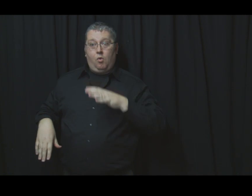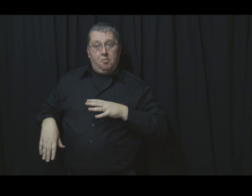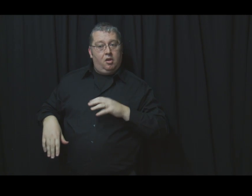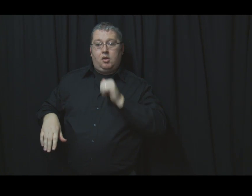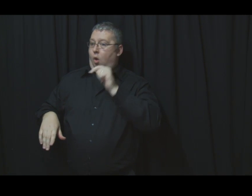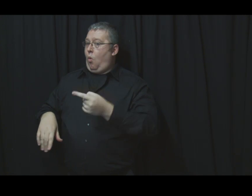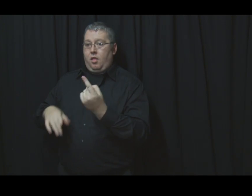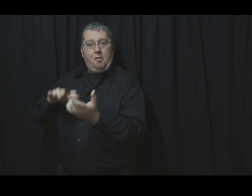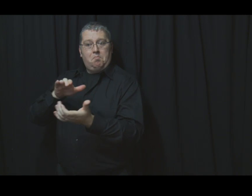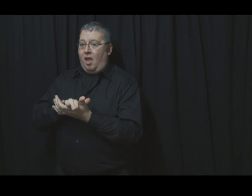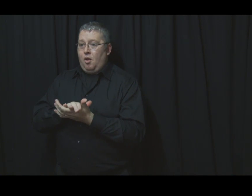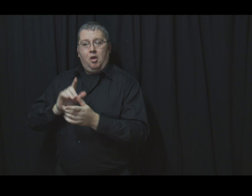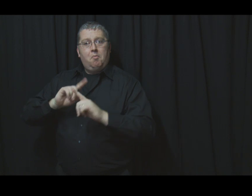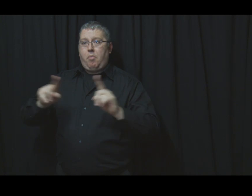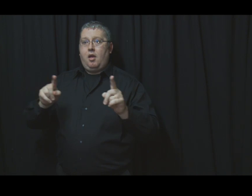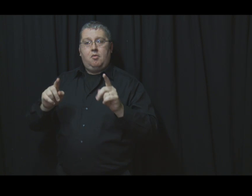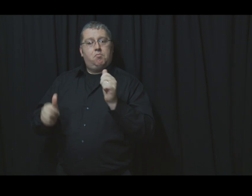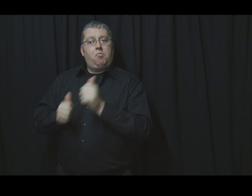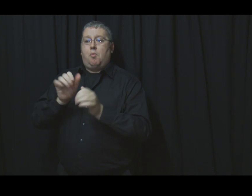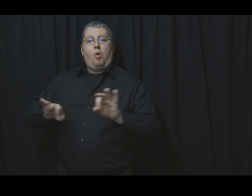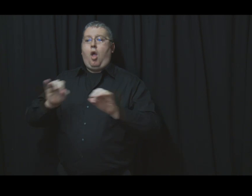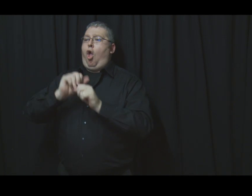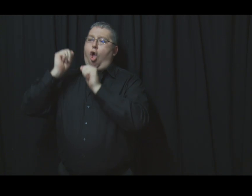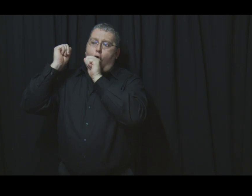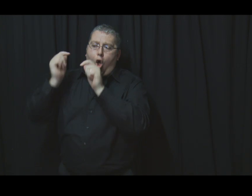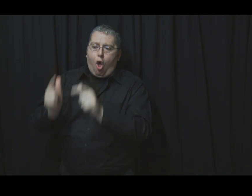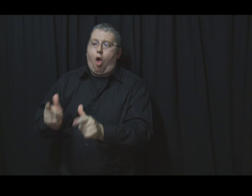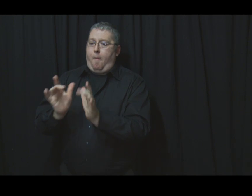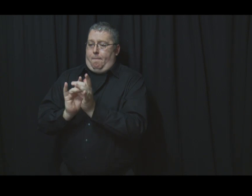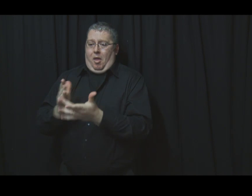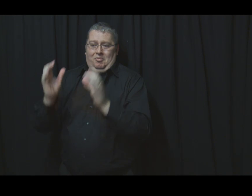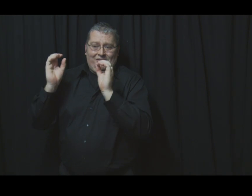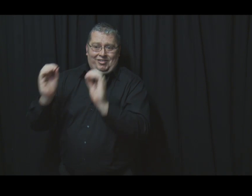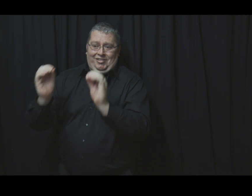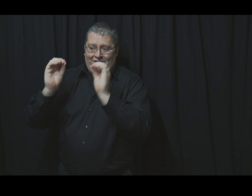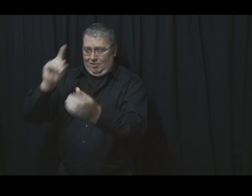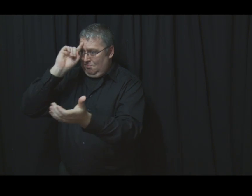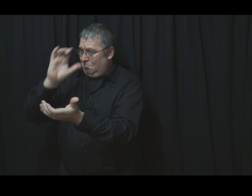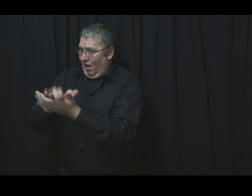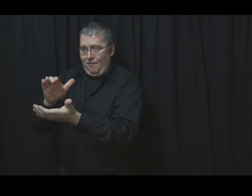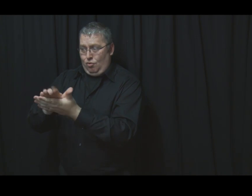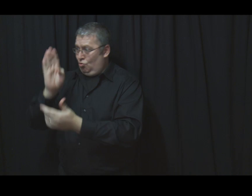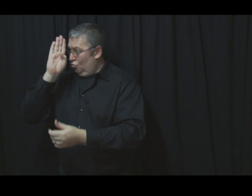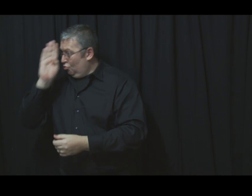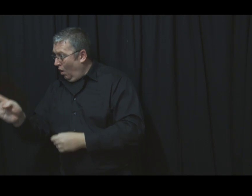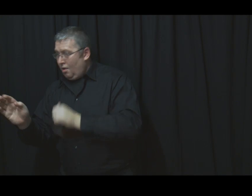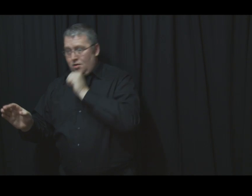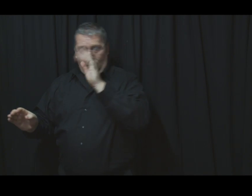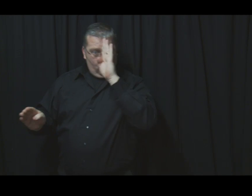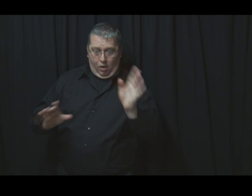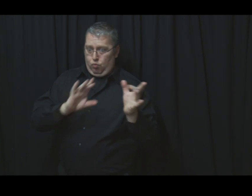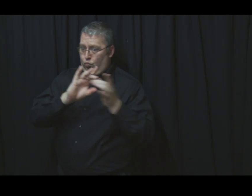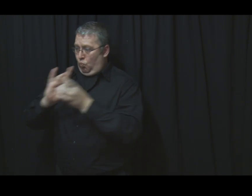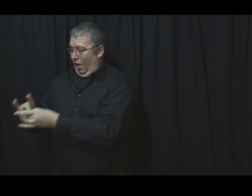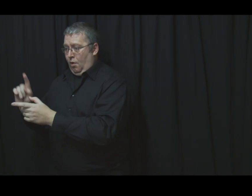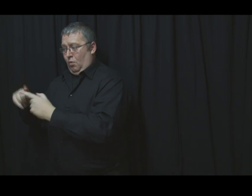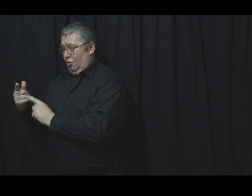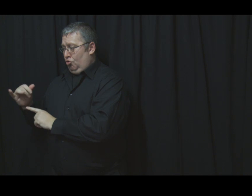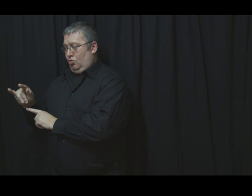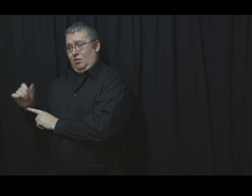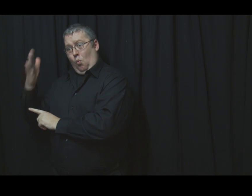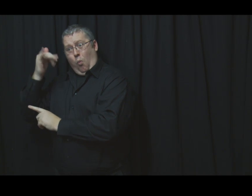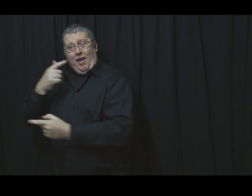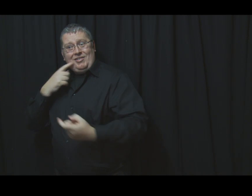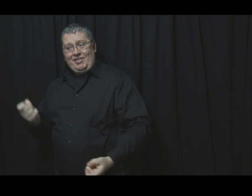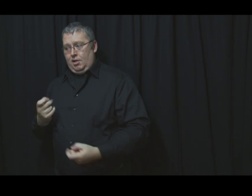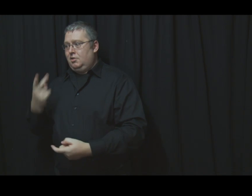marriage, ultimately, every single biblical doctrine of theology, directly or indirectly, is founded in Genesis. Why is there sin in the world?